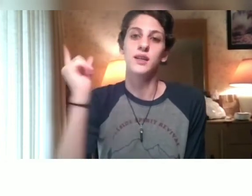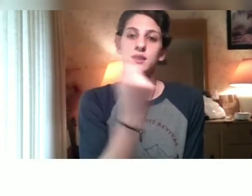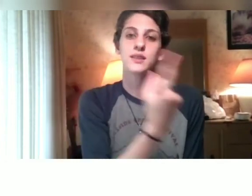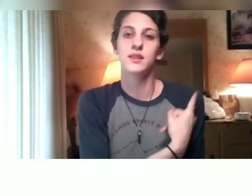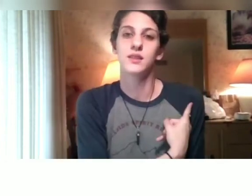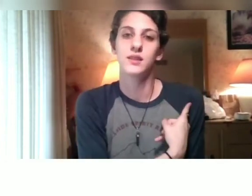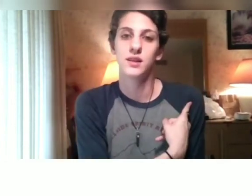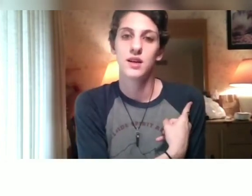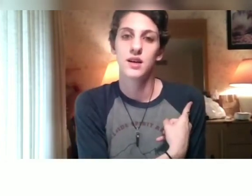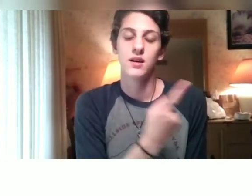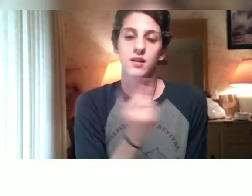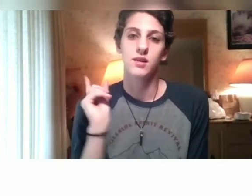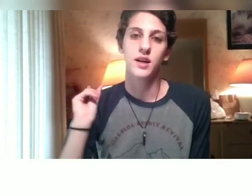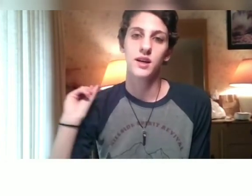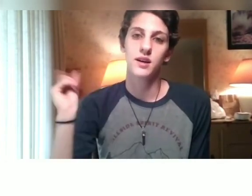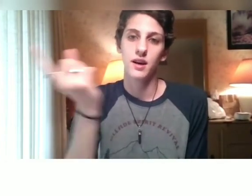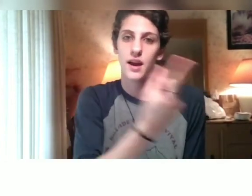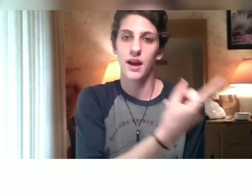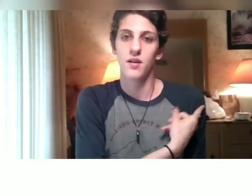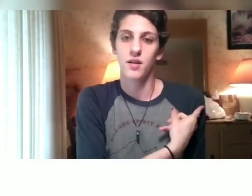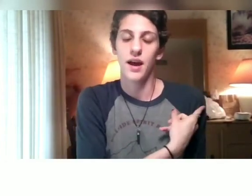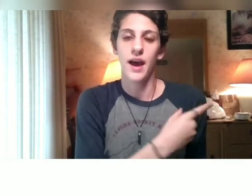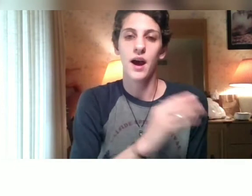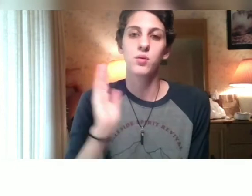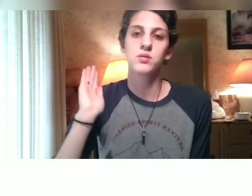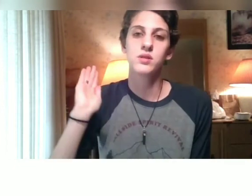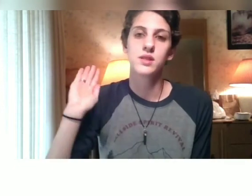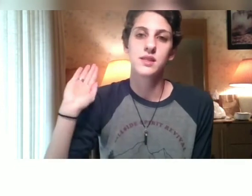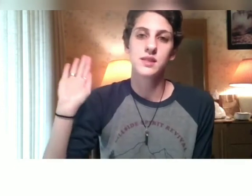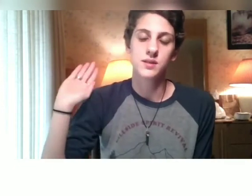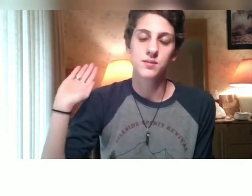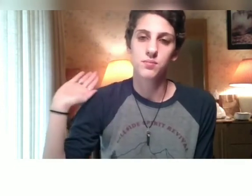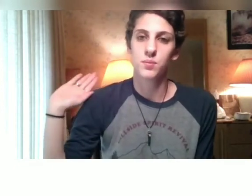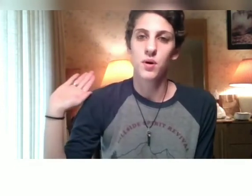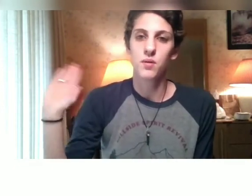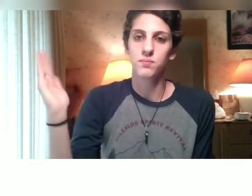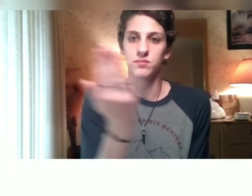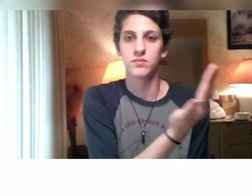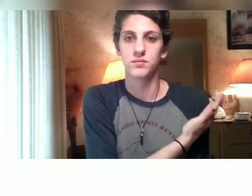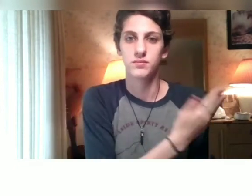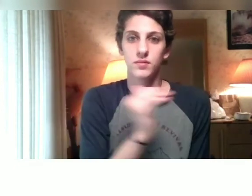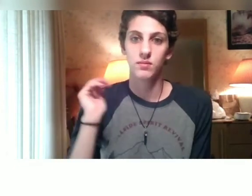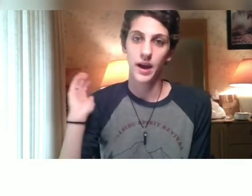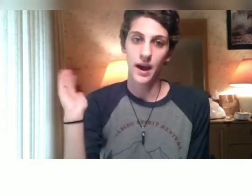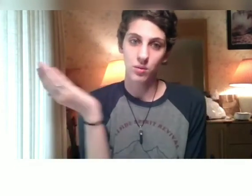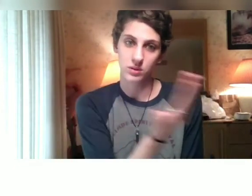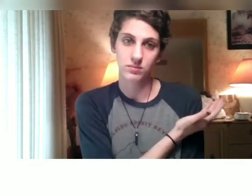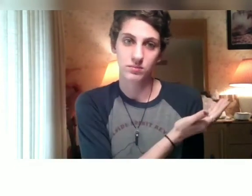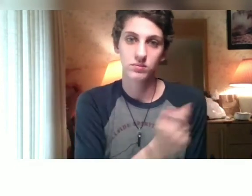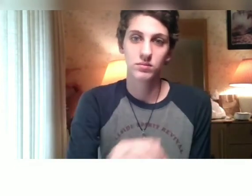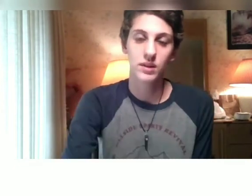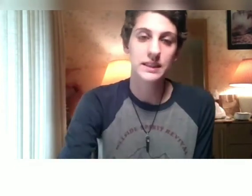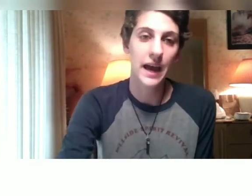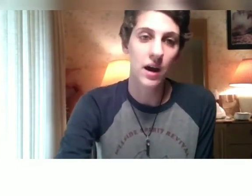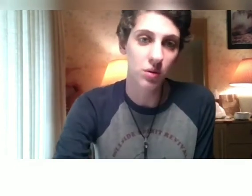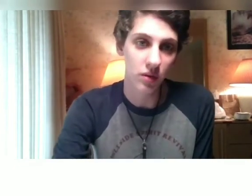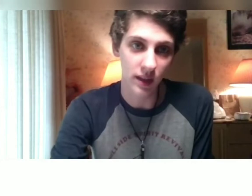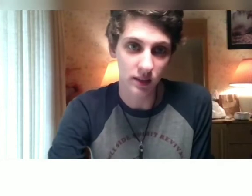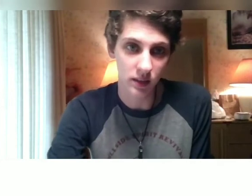remember us, right? Owls is the palm. Owls.